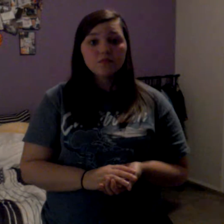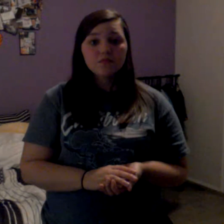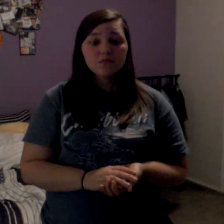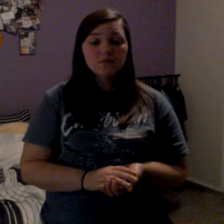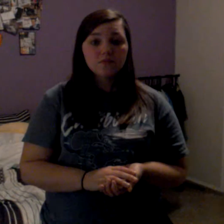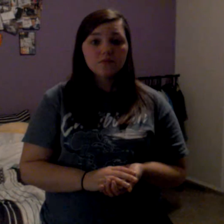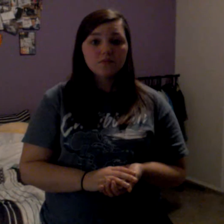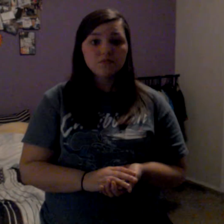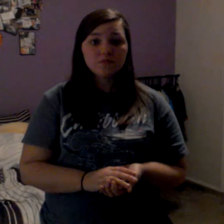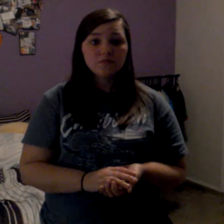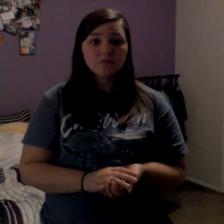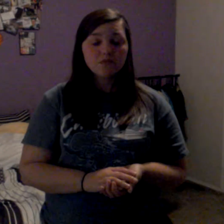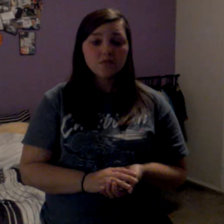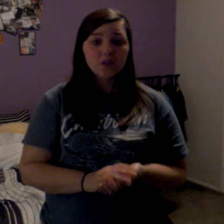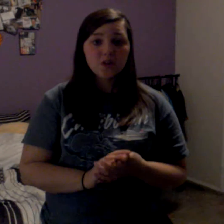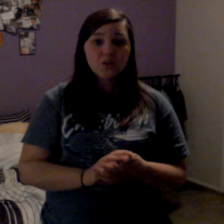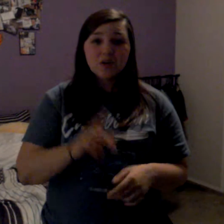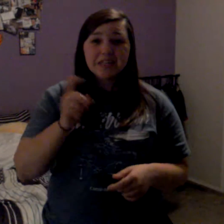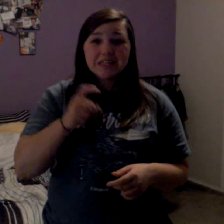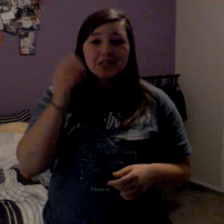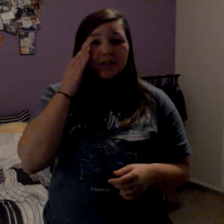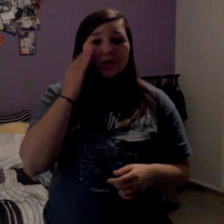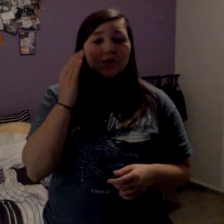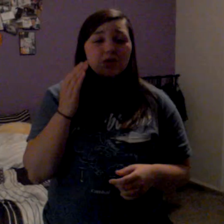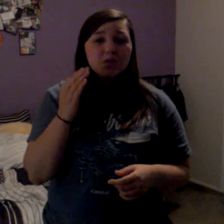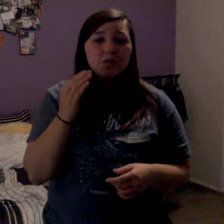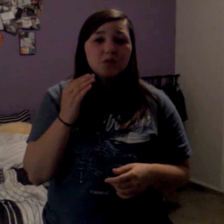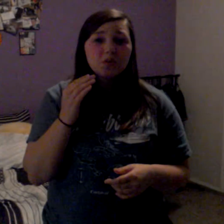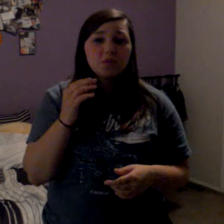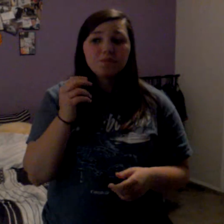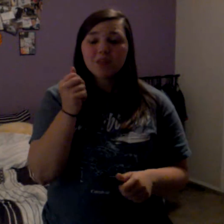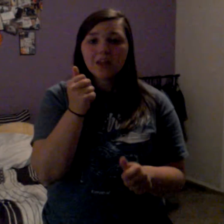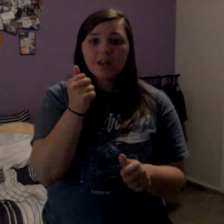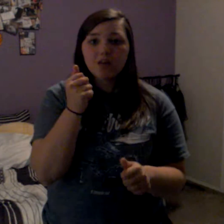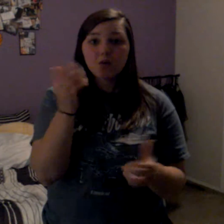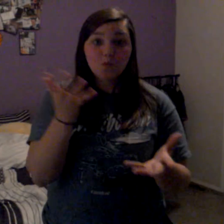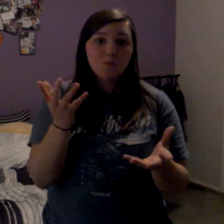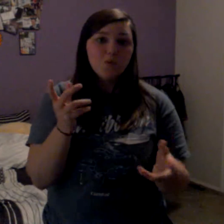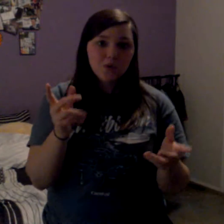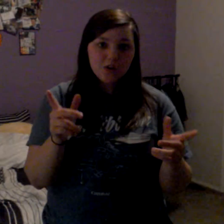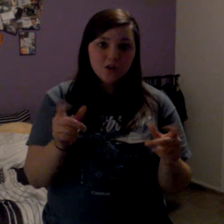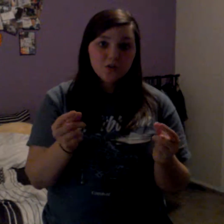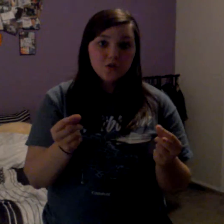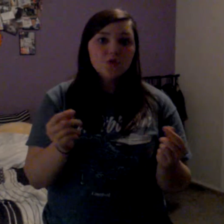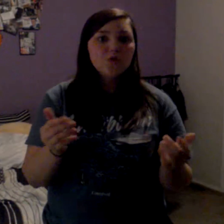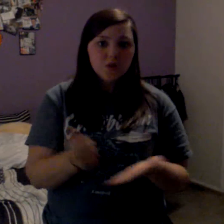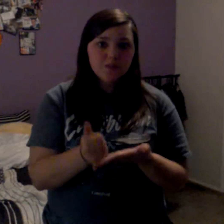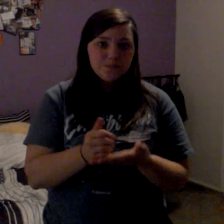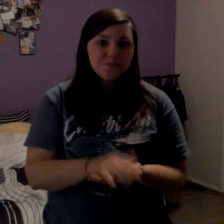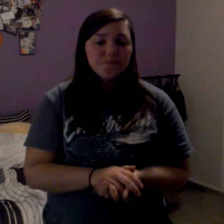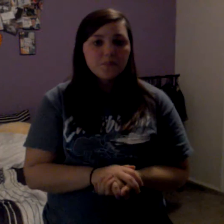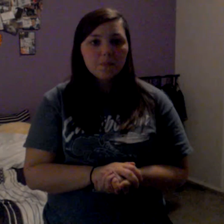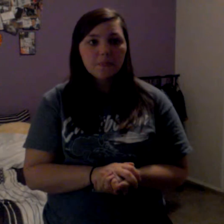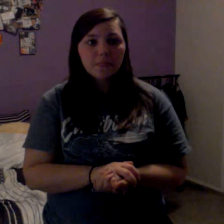all that you can to help the heart attack victim. Follow these guidelines on how to respond to a heart